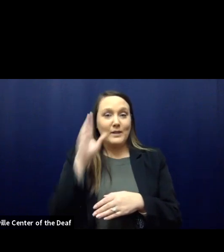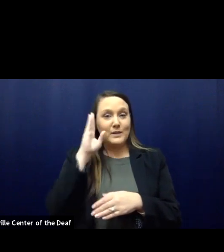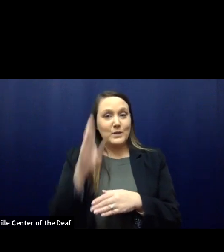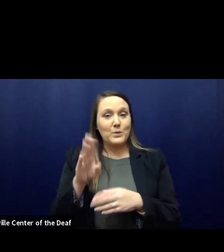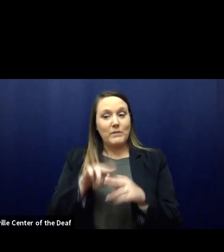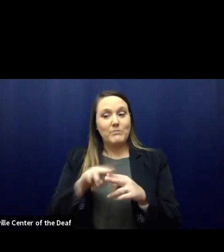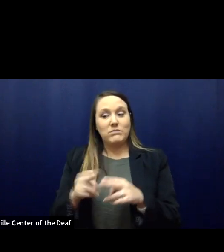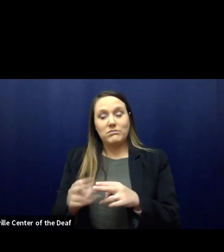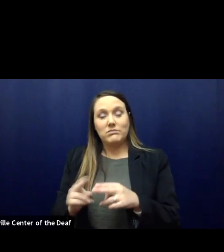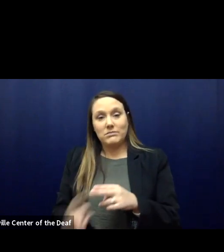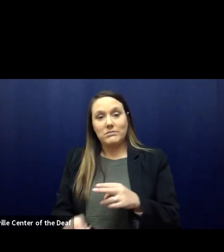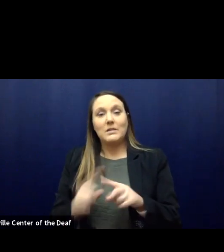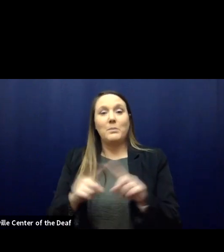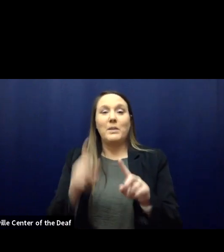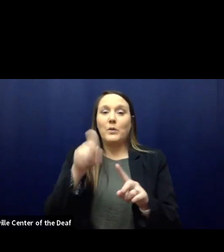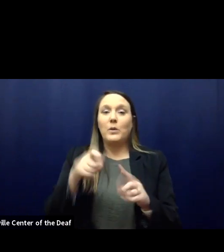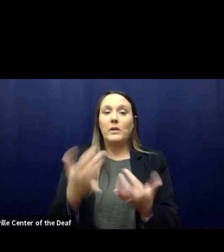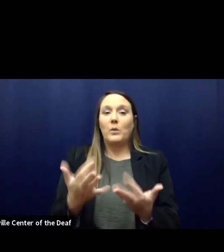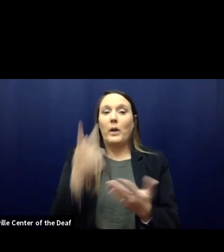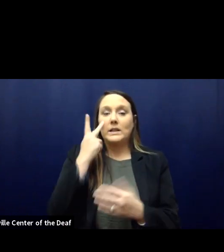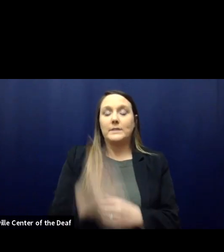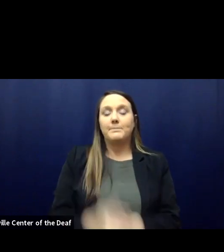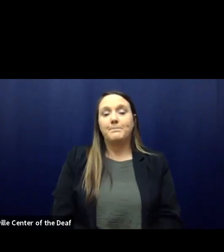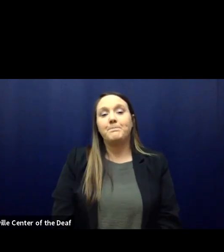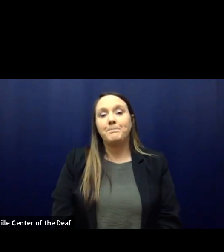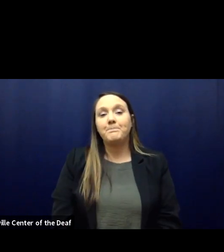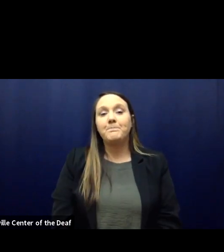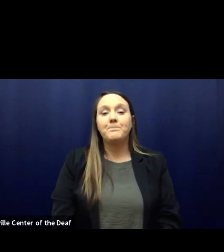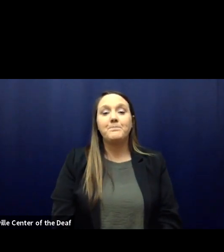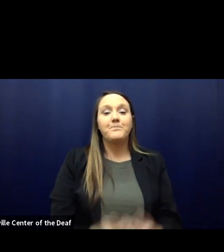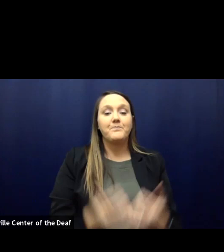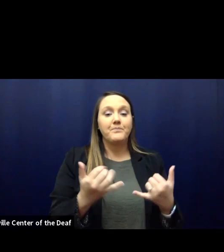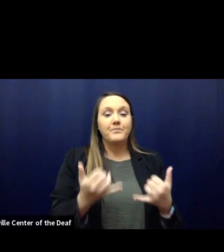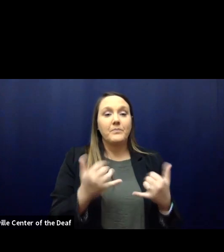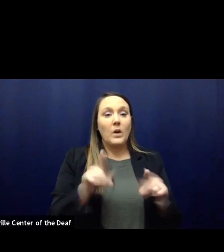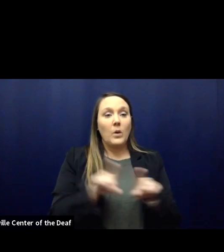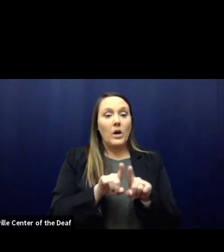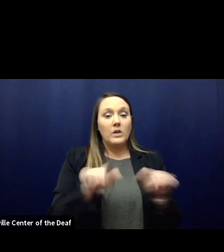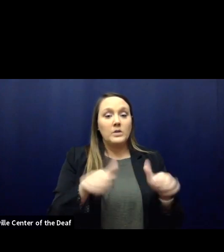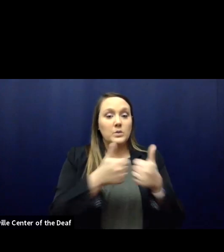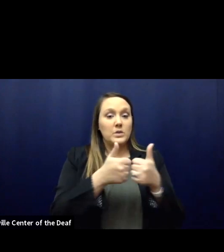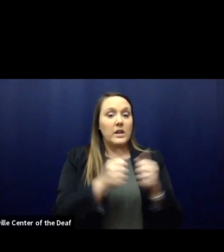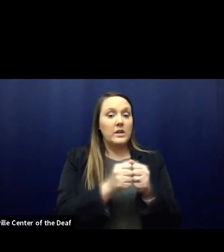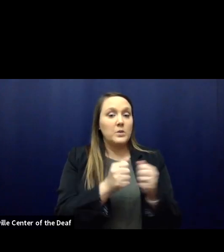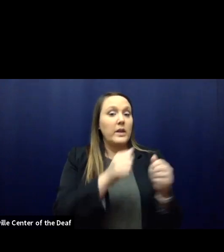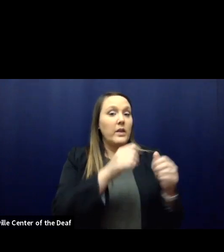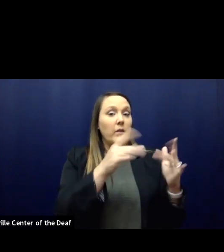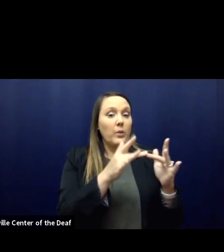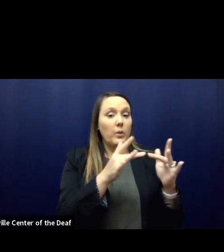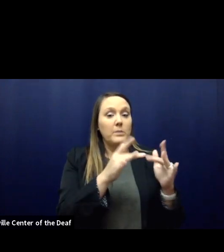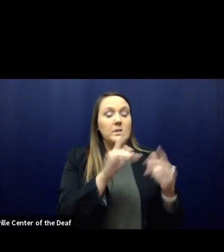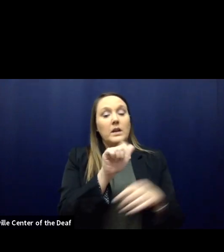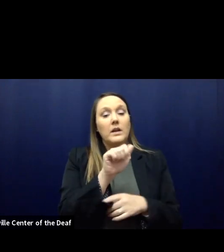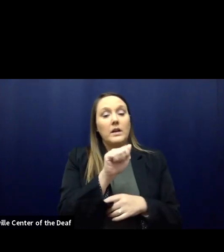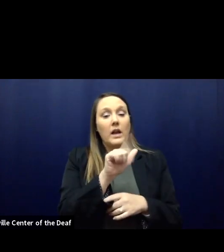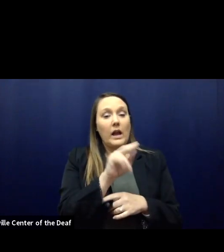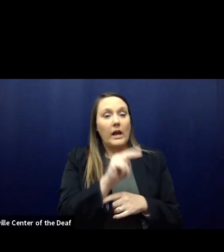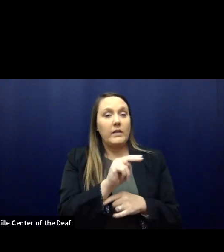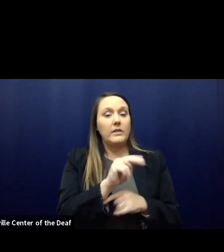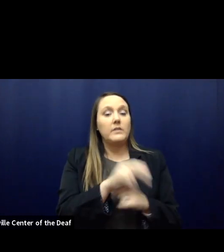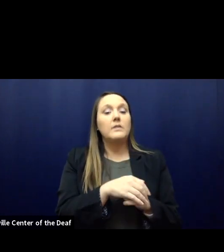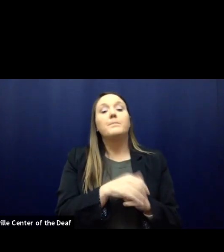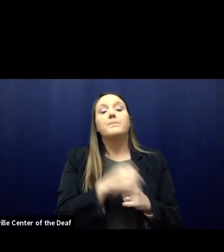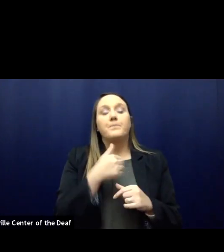need to see what happens over the next few weeks. All right, and Alan's also having challenges with the website. So Alan, we'll also follow up with you to make sure